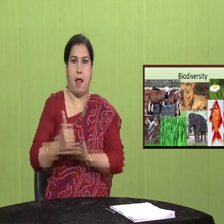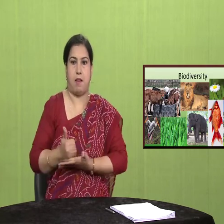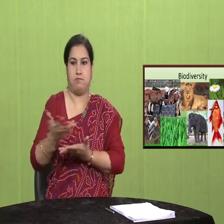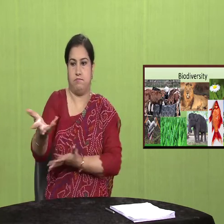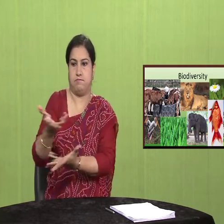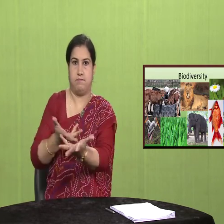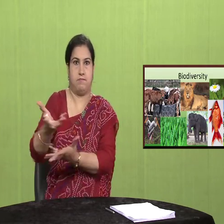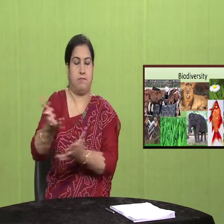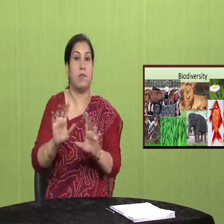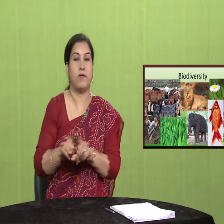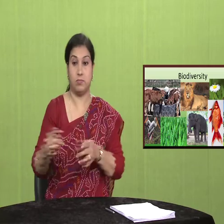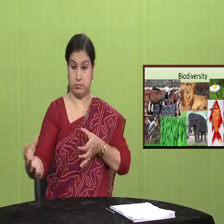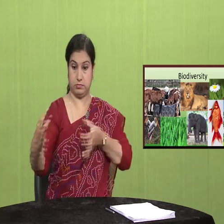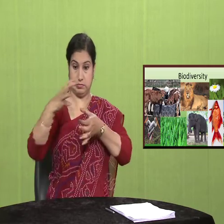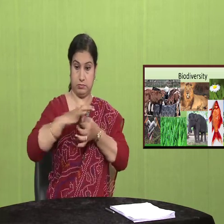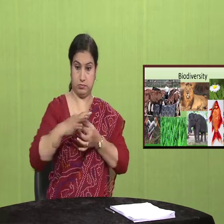we cannot live.